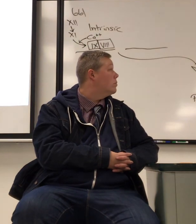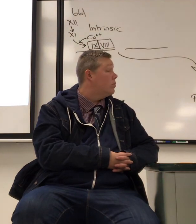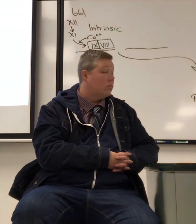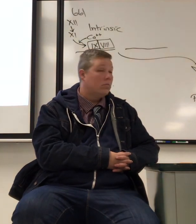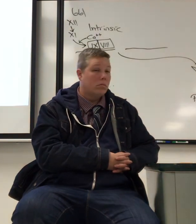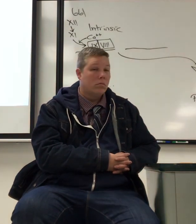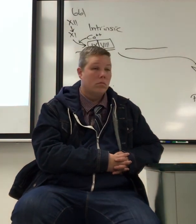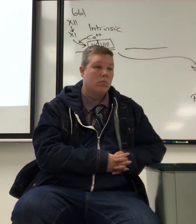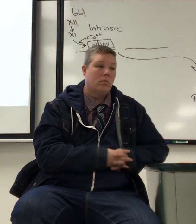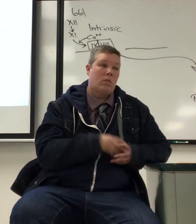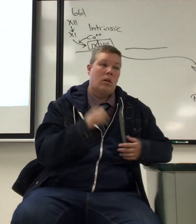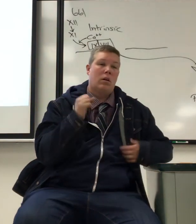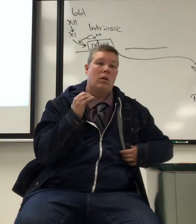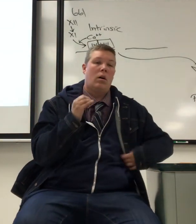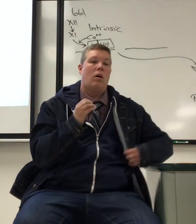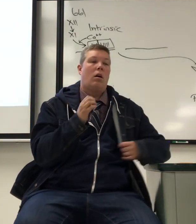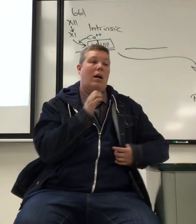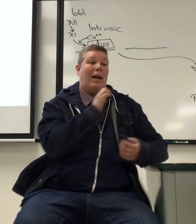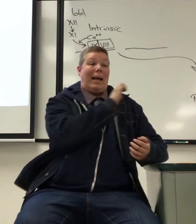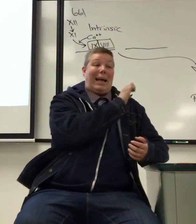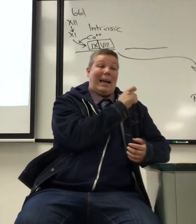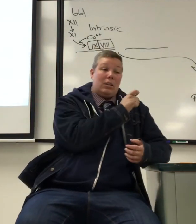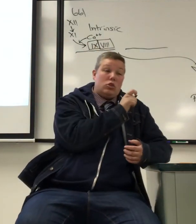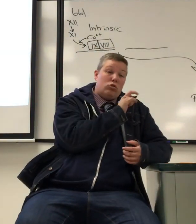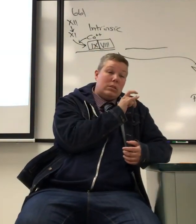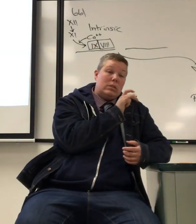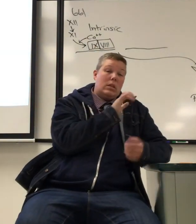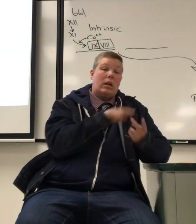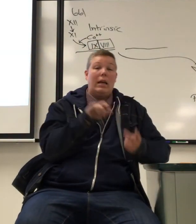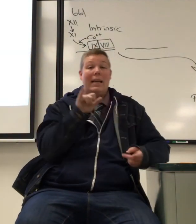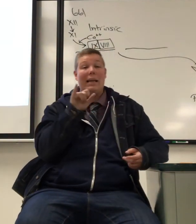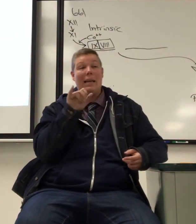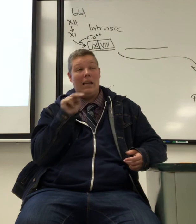So, extrinsic, intrinsic, from here on out,